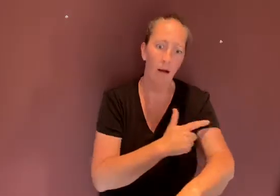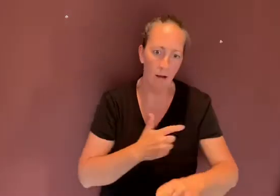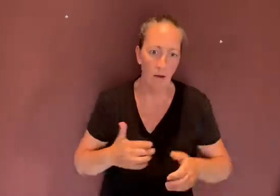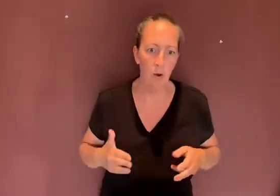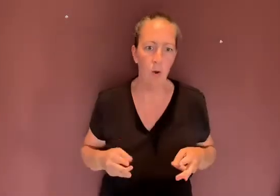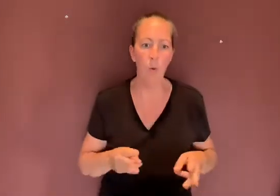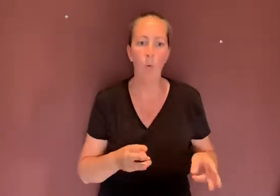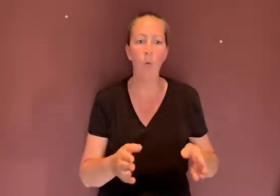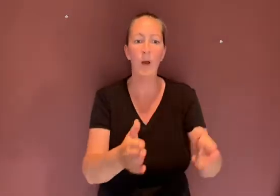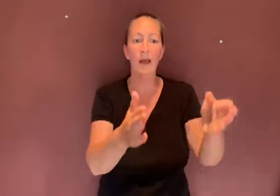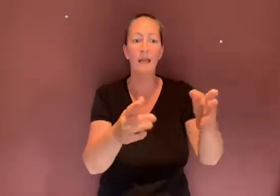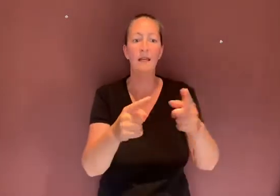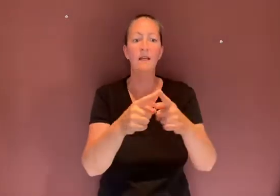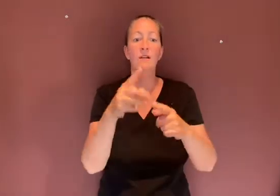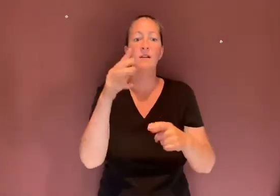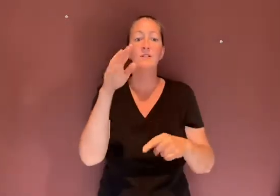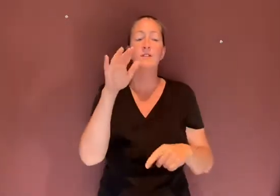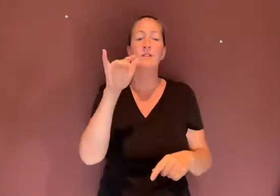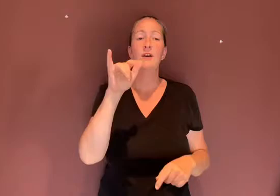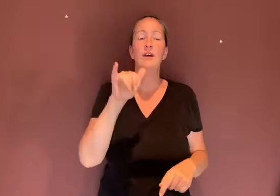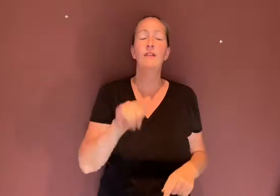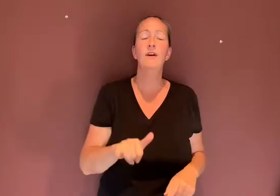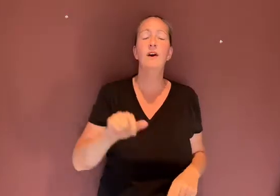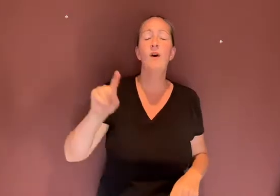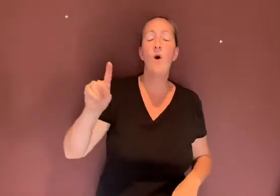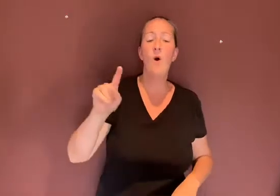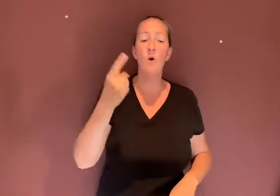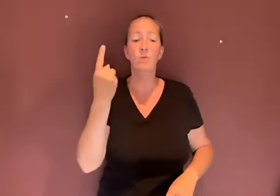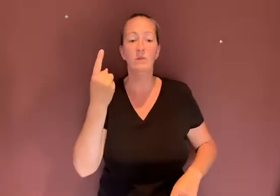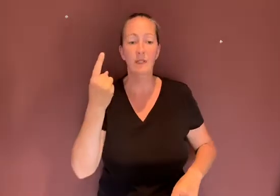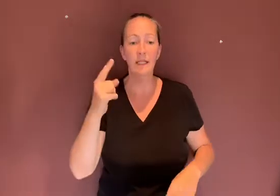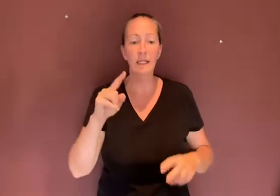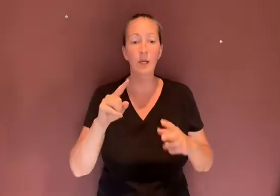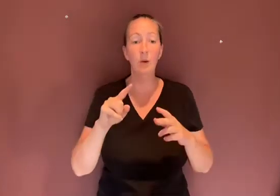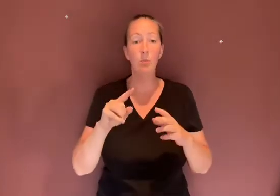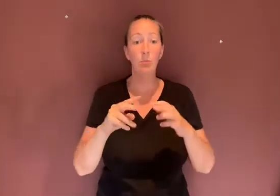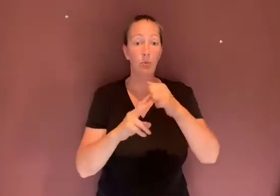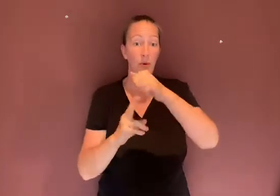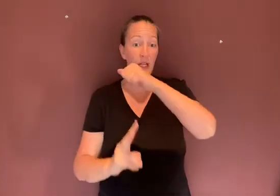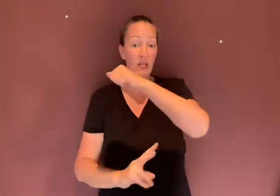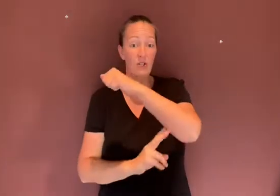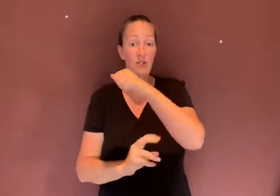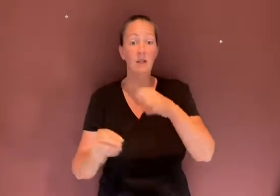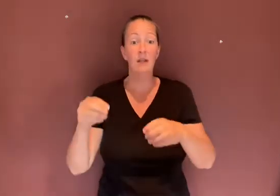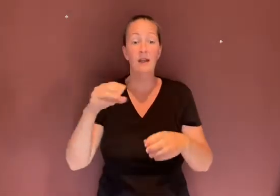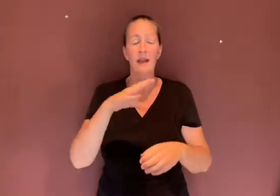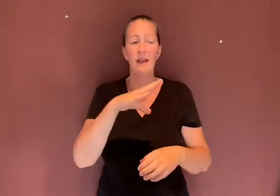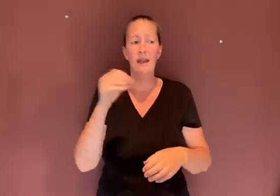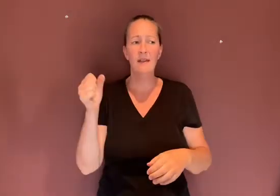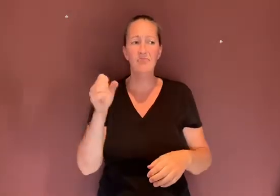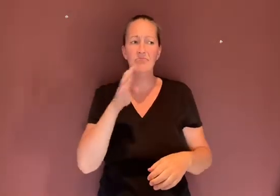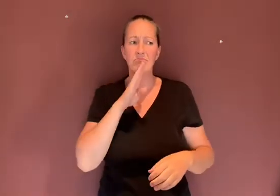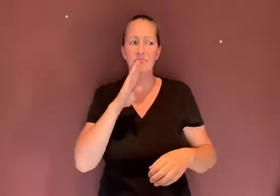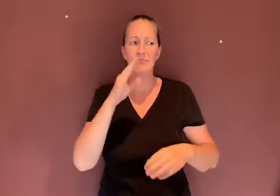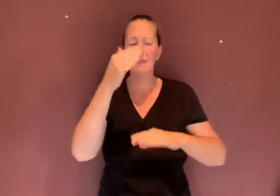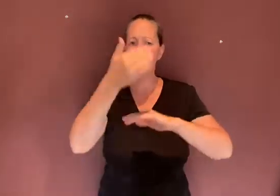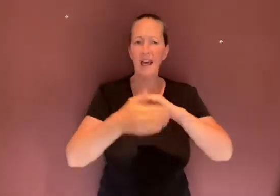long way to the only bridge, and